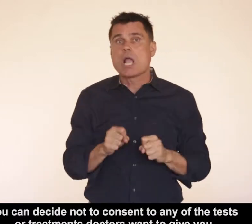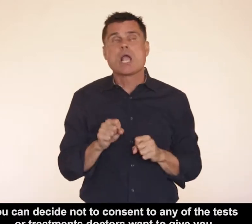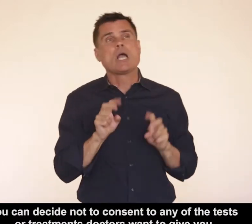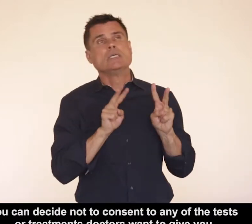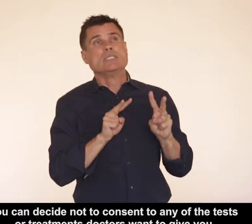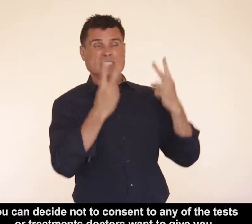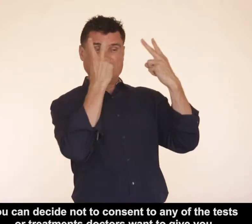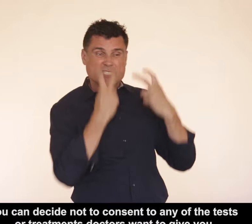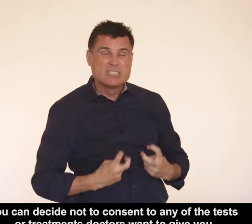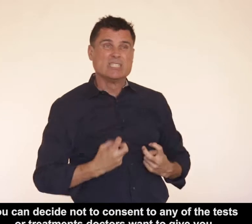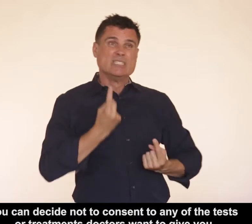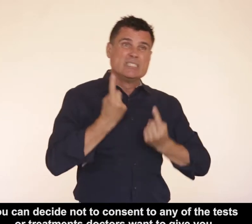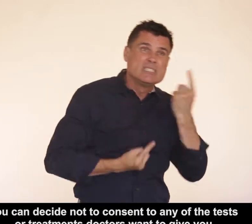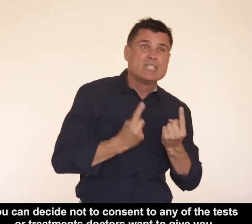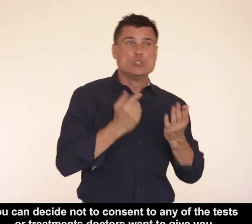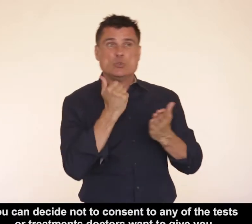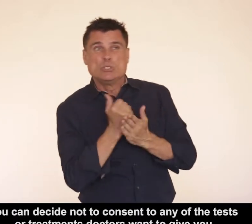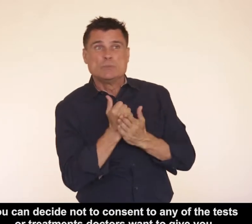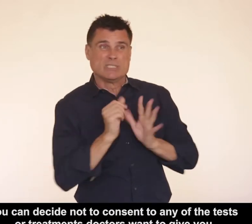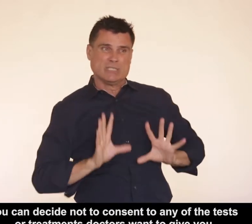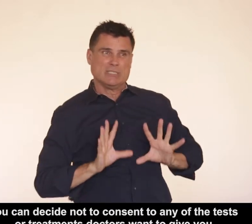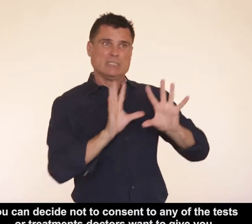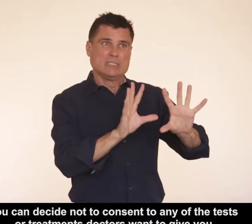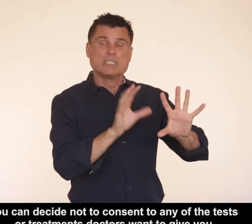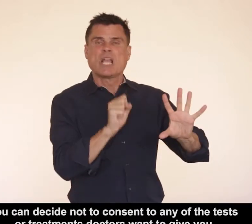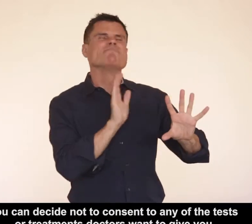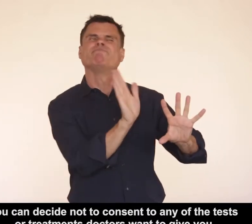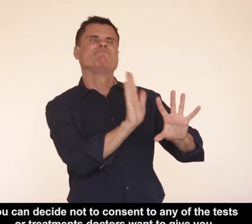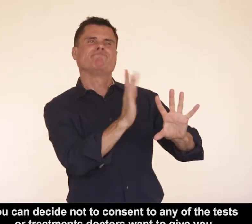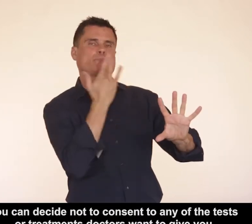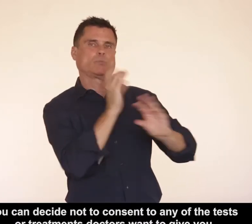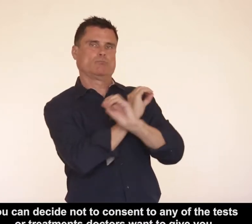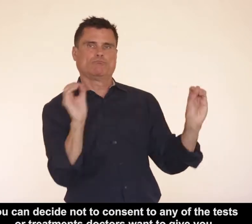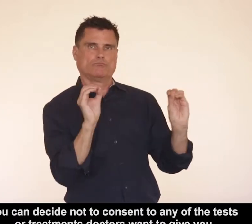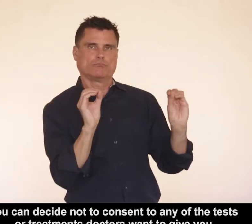You can decide not to consent to any of the tests or treatments doctors want to give you.